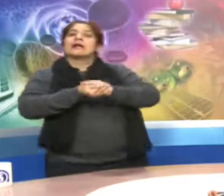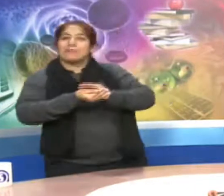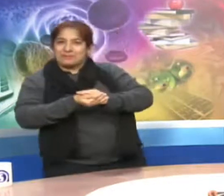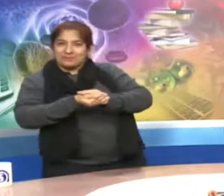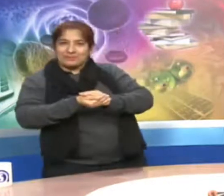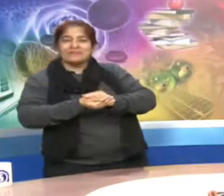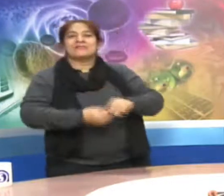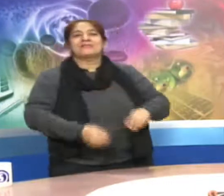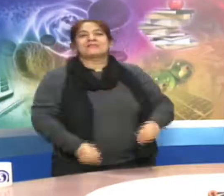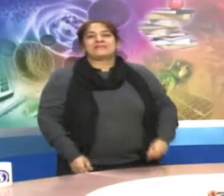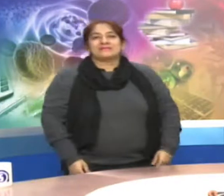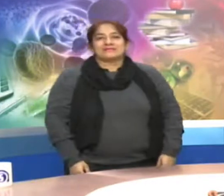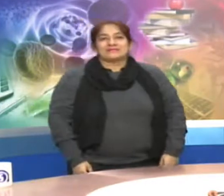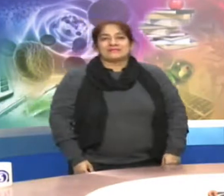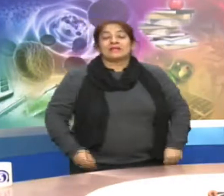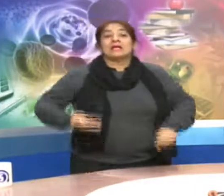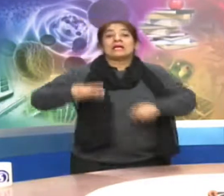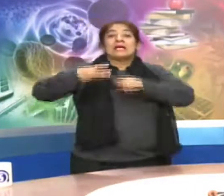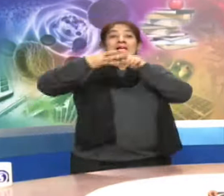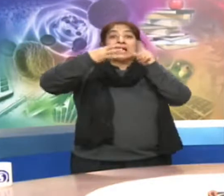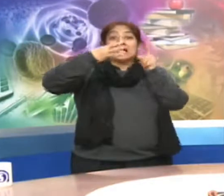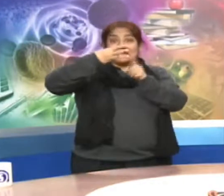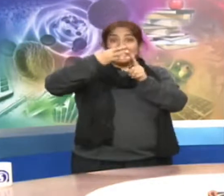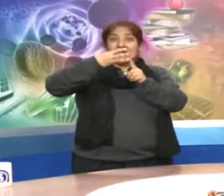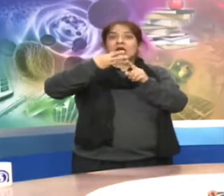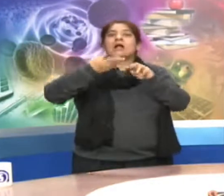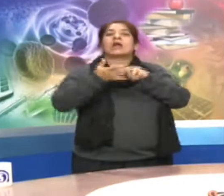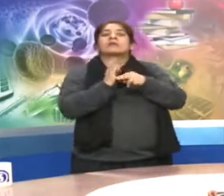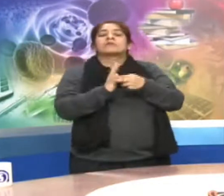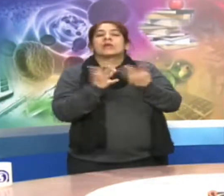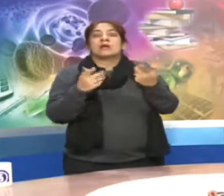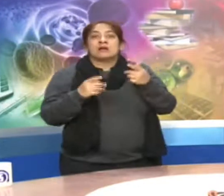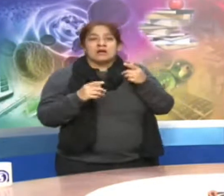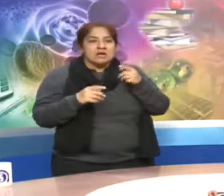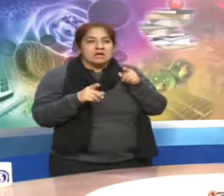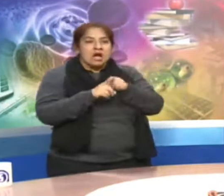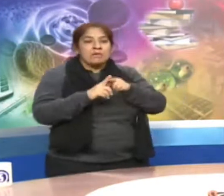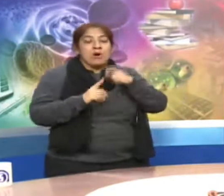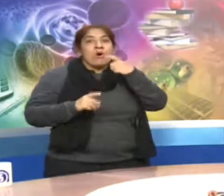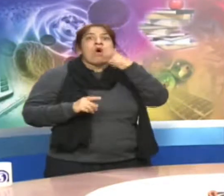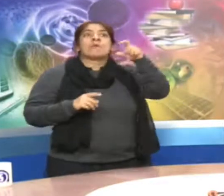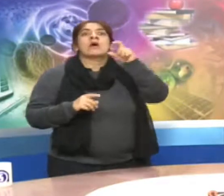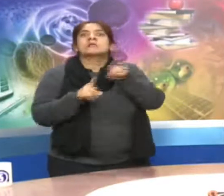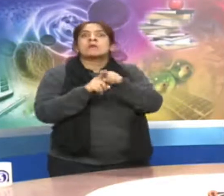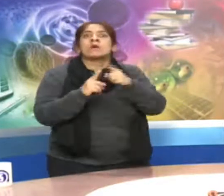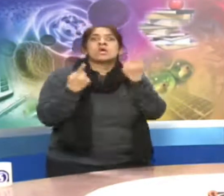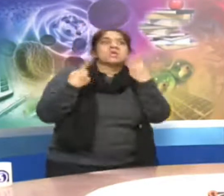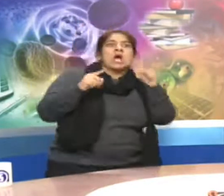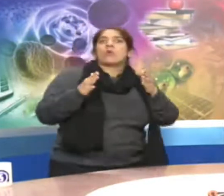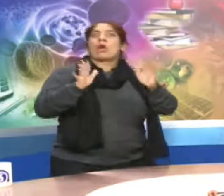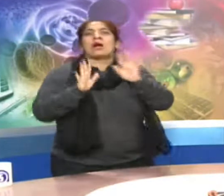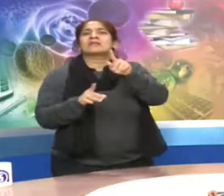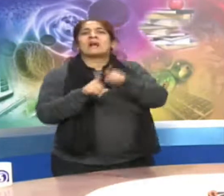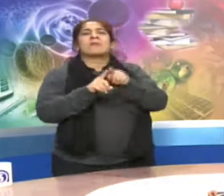be it a bill or an online transaction. Third is complaint for genuine